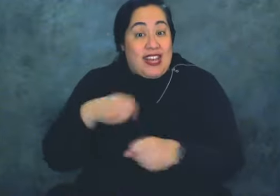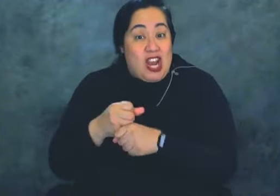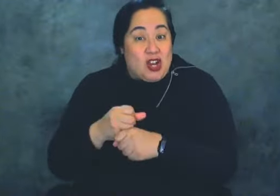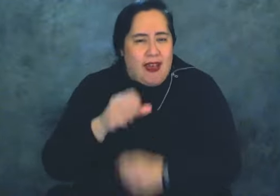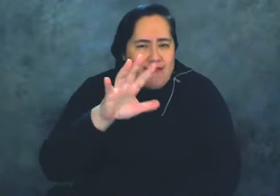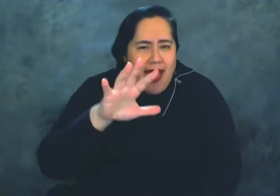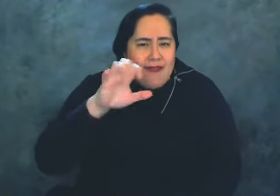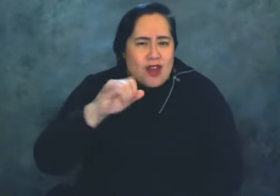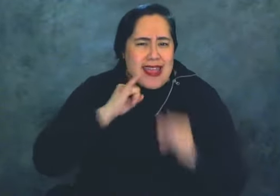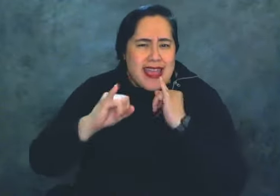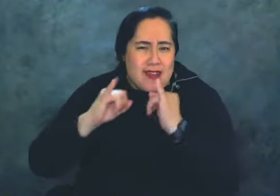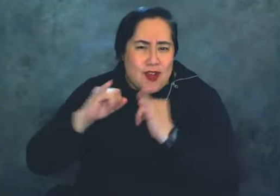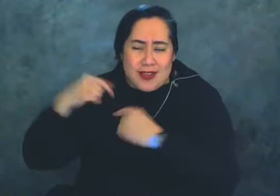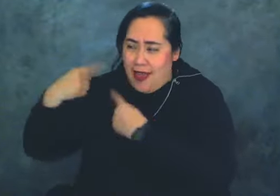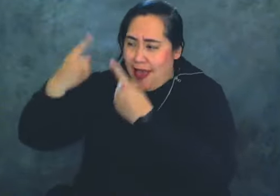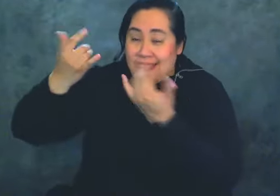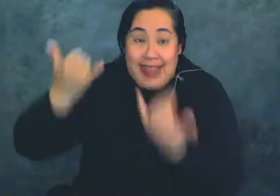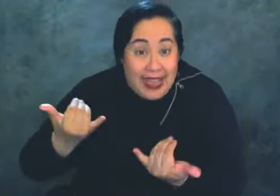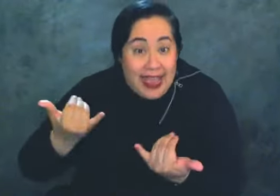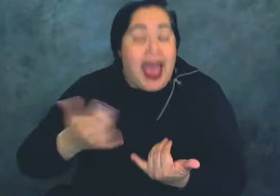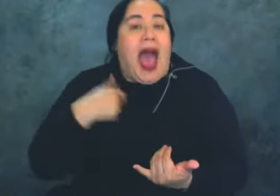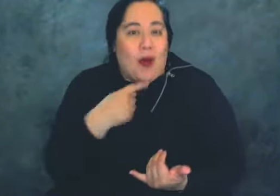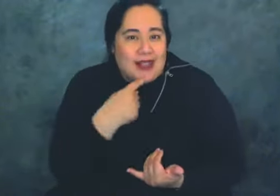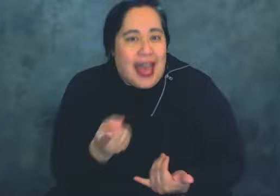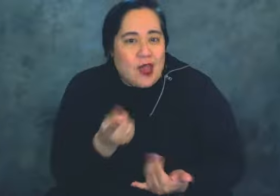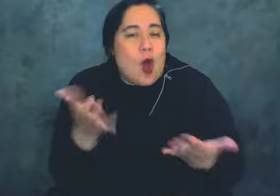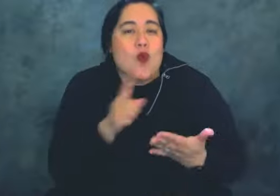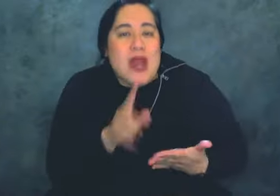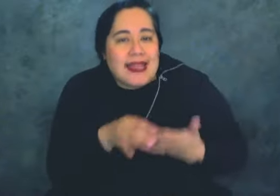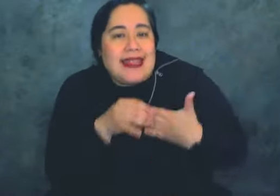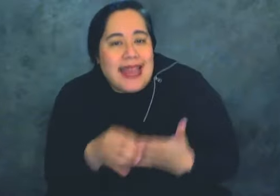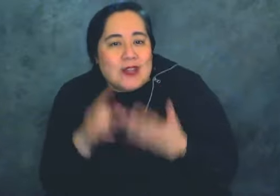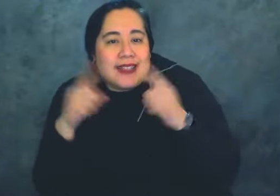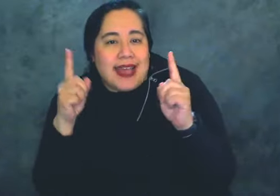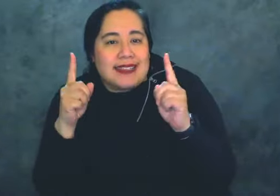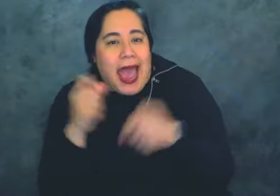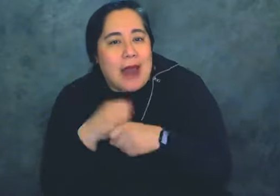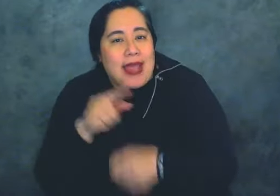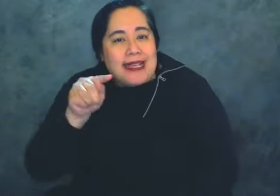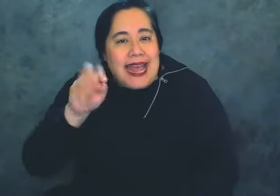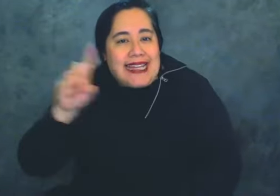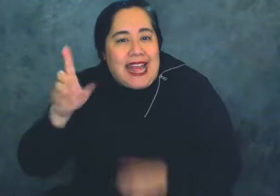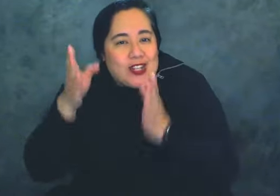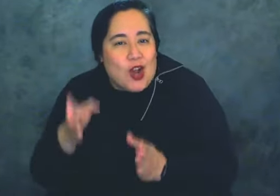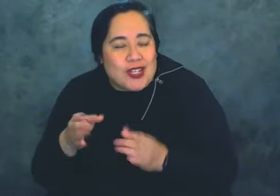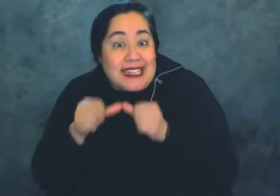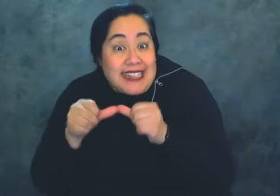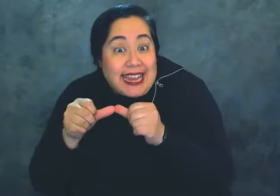500 interviews later, and I'm going to tell you what really leads to success and makes TEDsters tick. And the first thing is